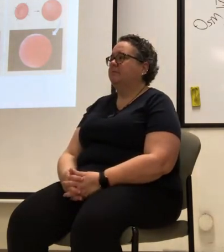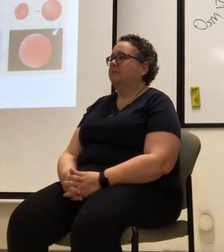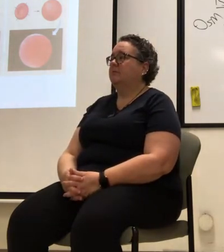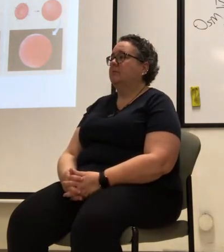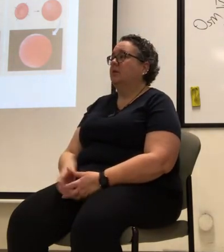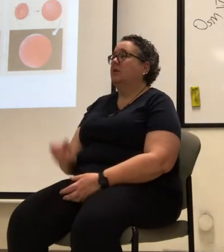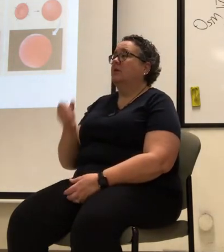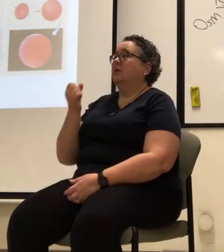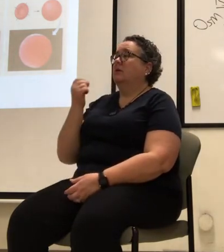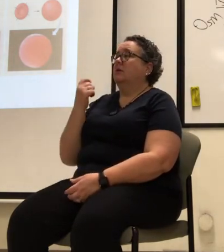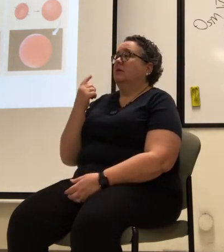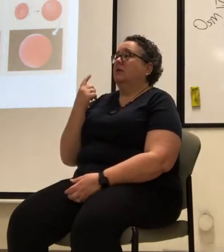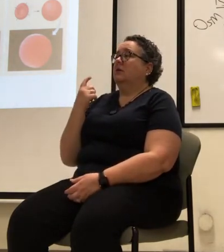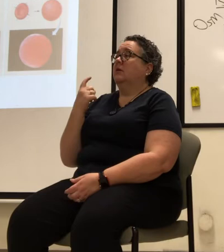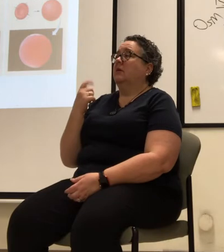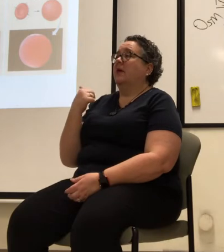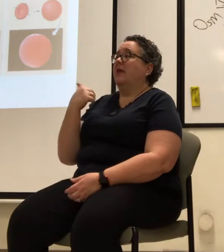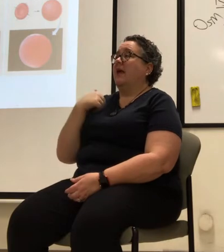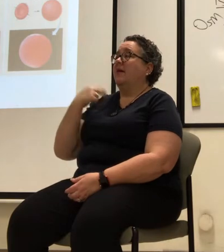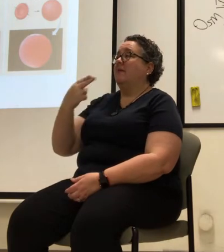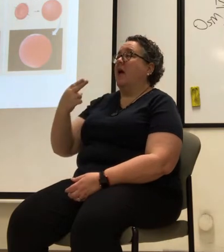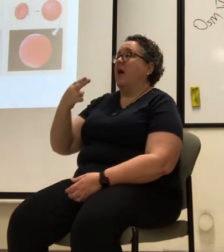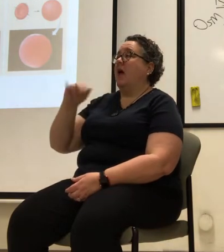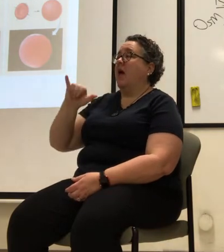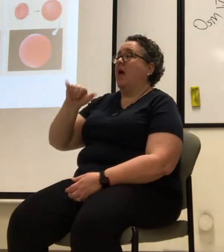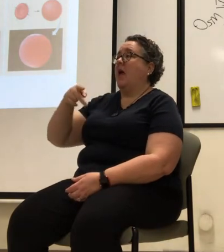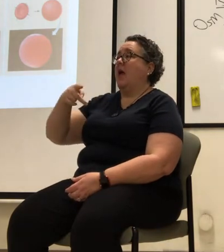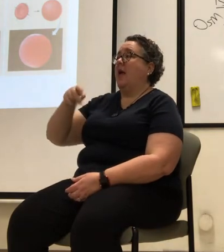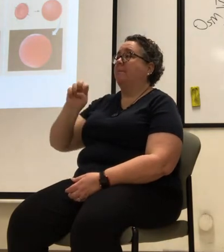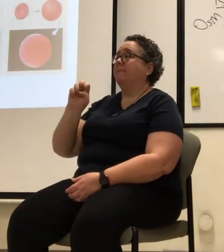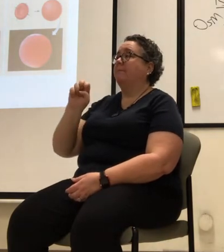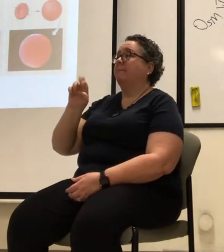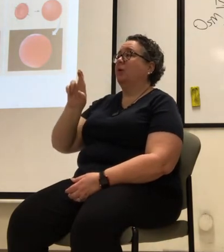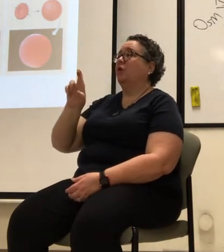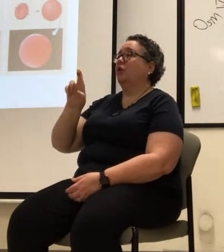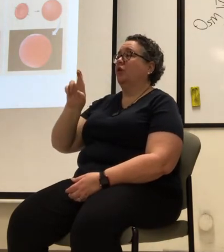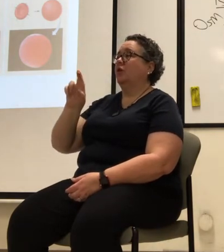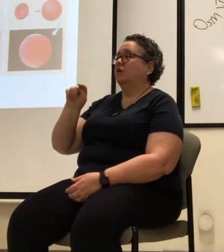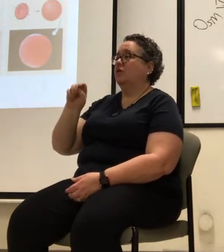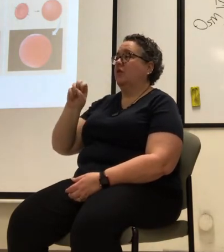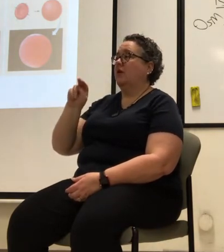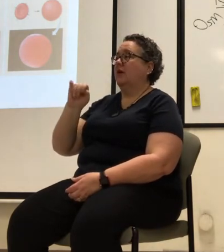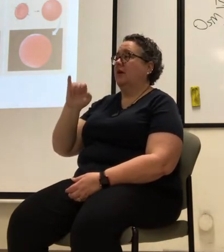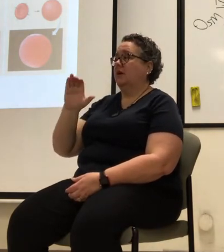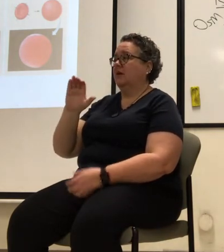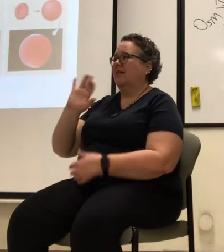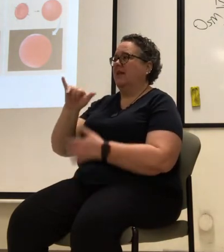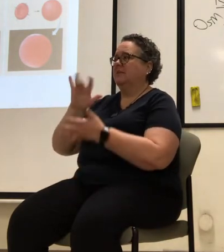The middle frame, they have hypertonic solution, hypertonic.